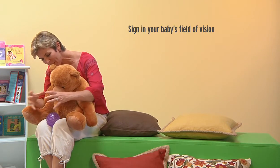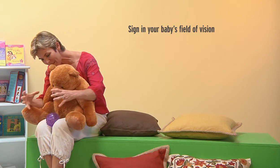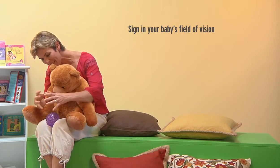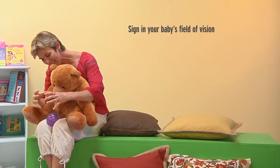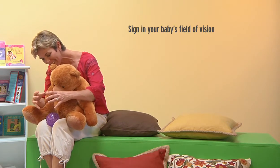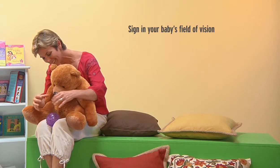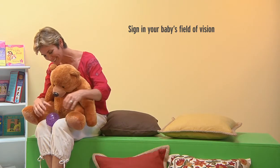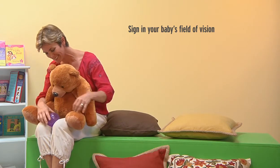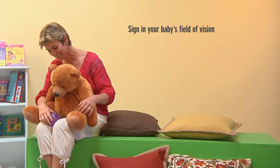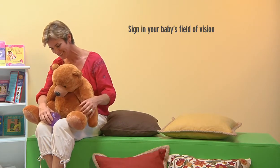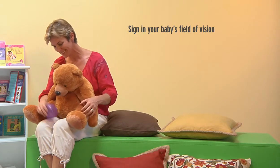ball?